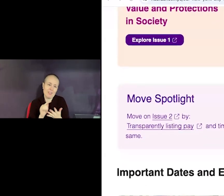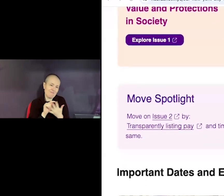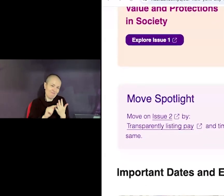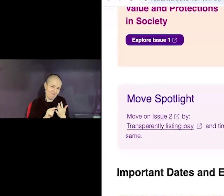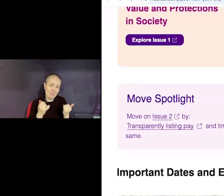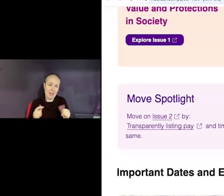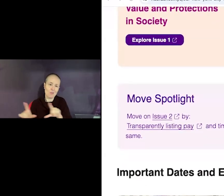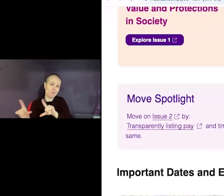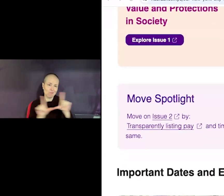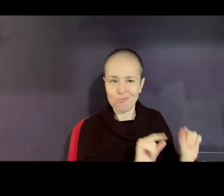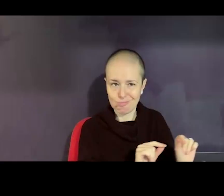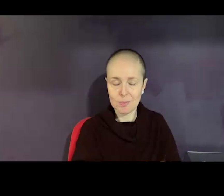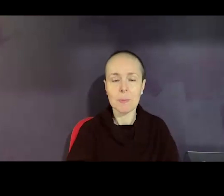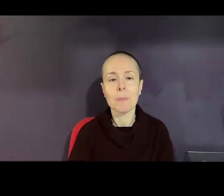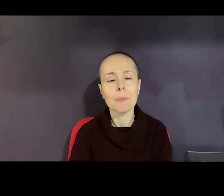stop sharing.